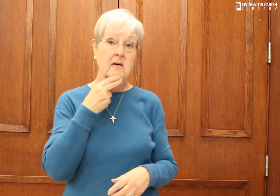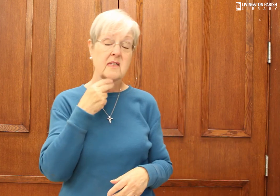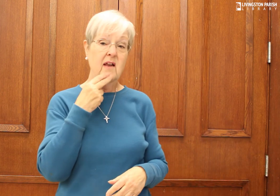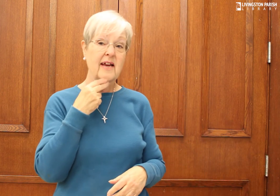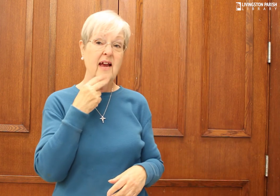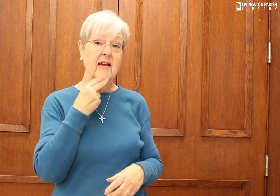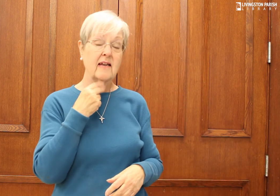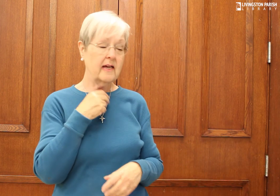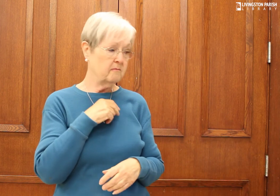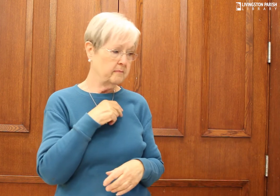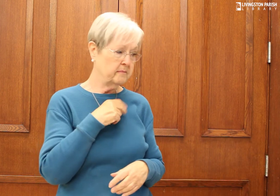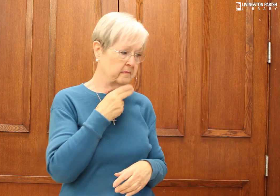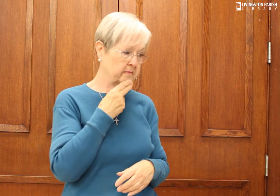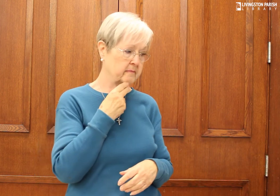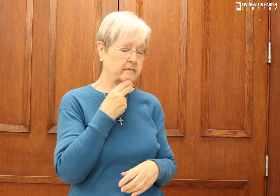also like candy.